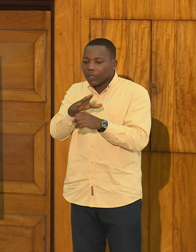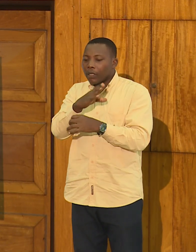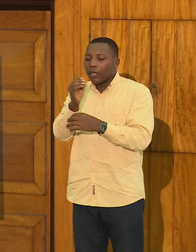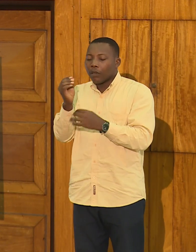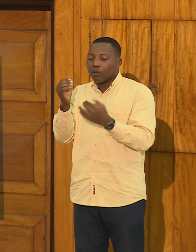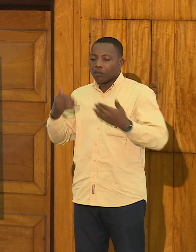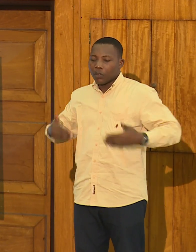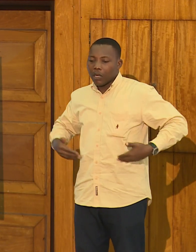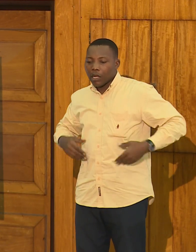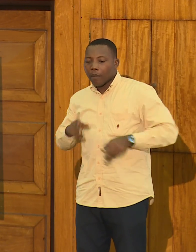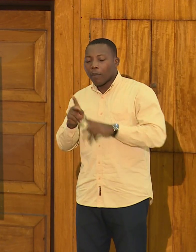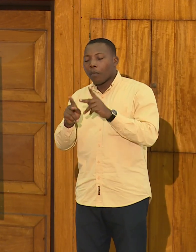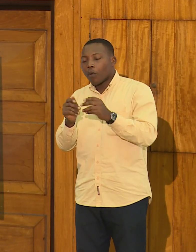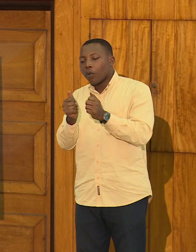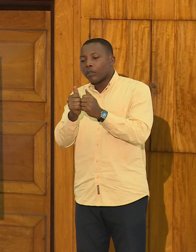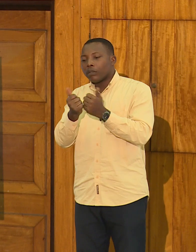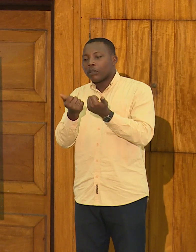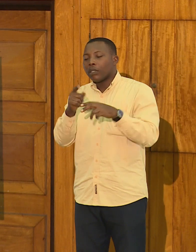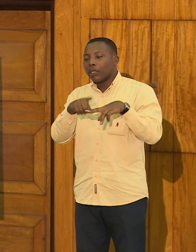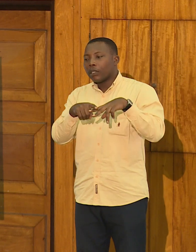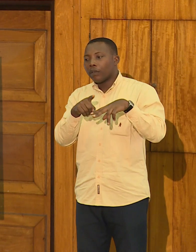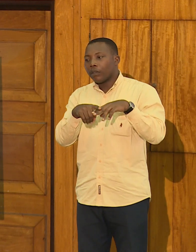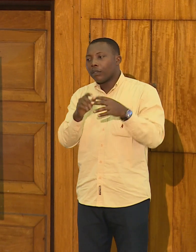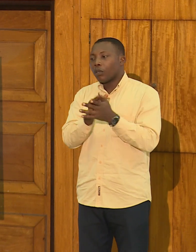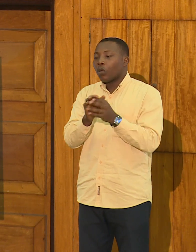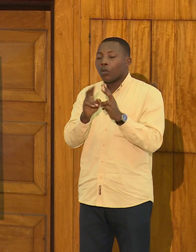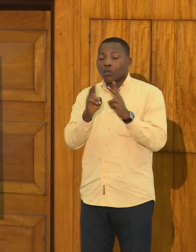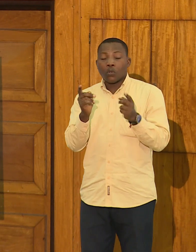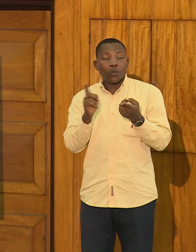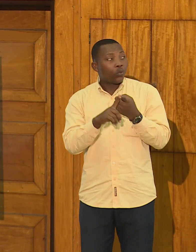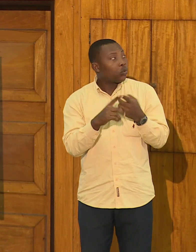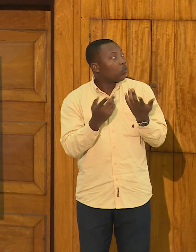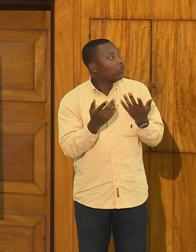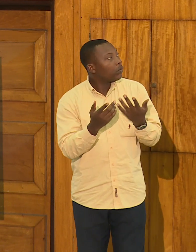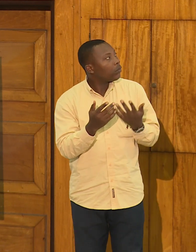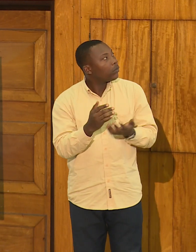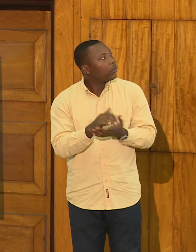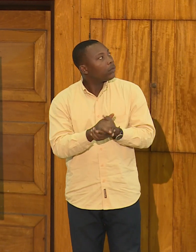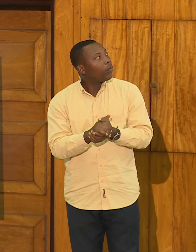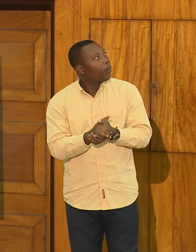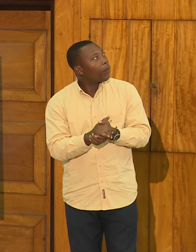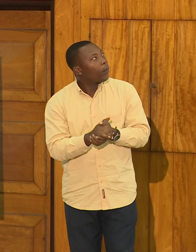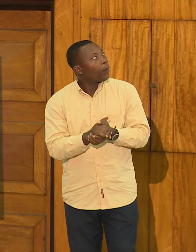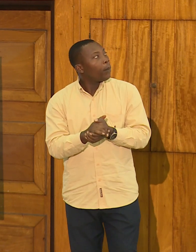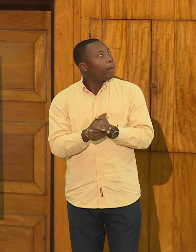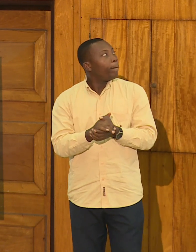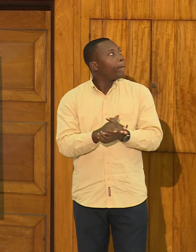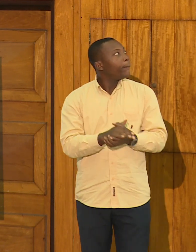HIV. So to tackle these challenges, Million Memory Project Zimbabwe,